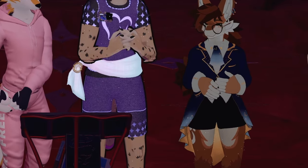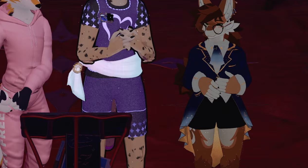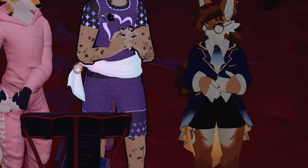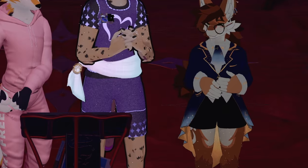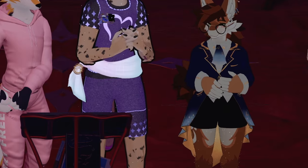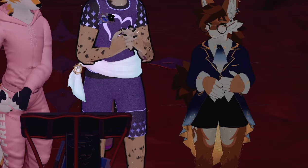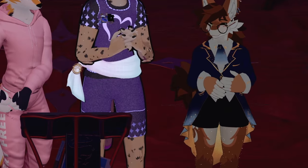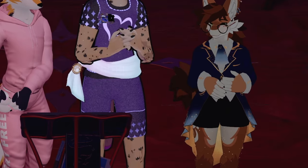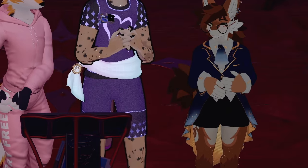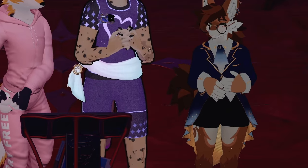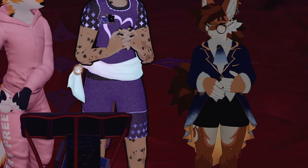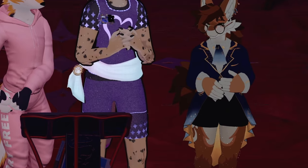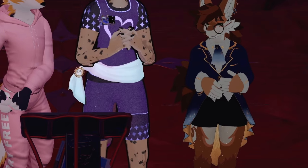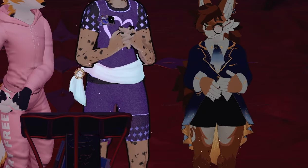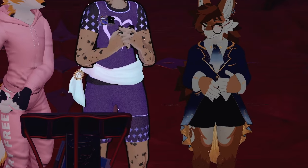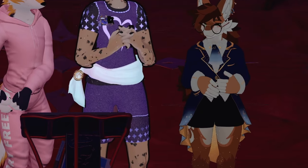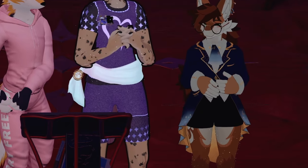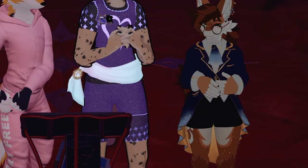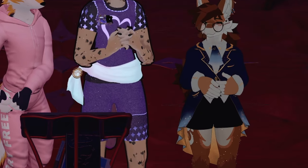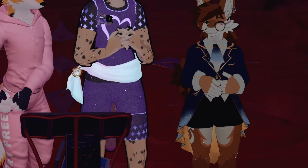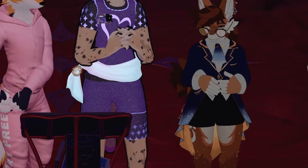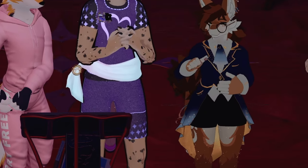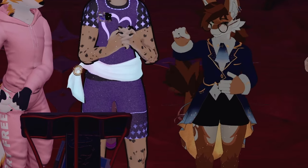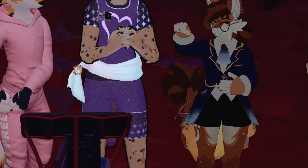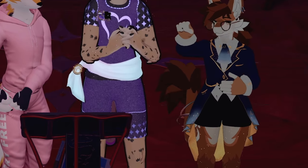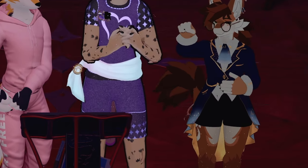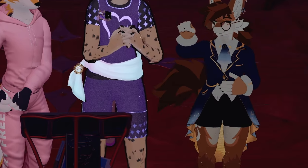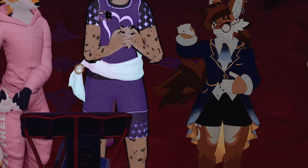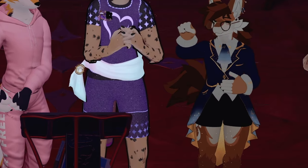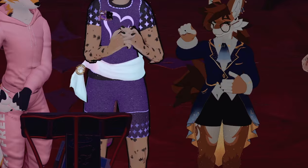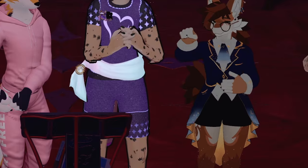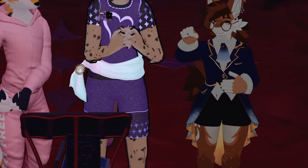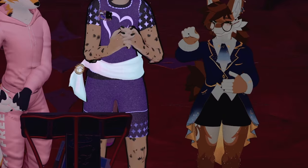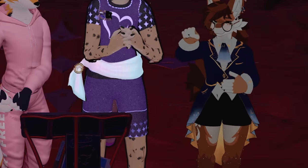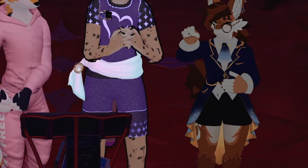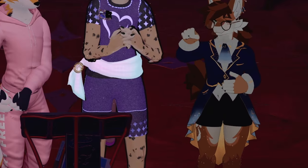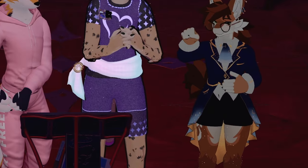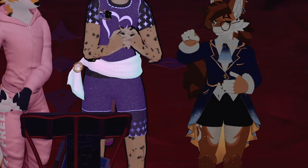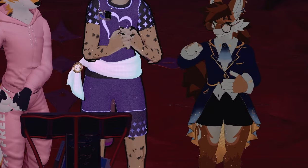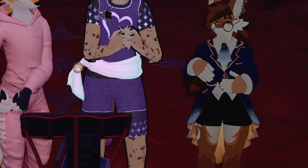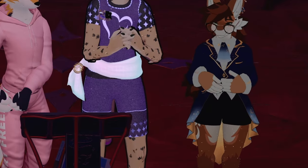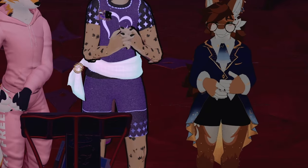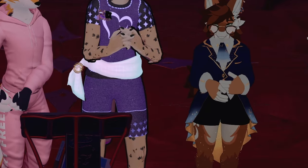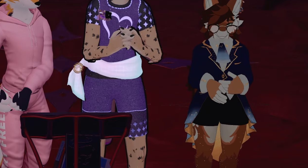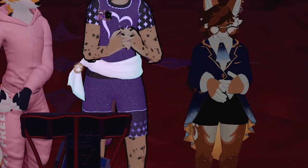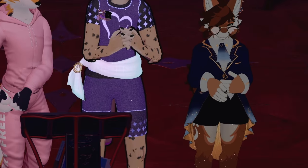which should also work for Quest, but I'm not sure if it's standalone or it's just on both platforms it works.